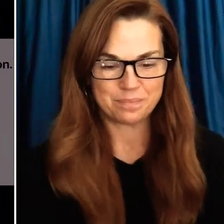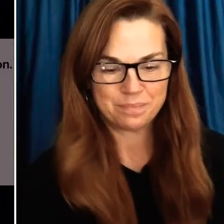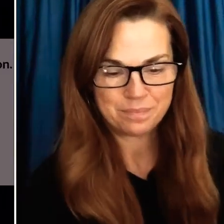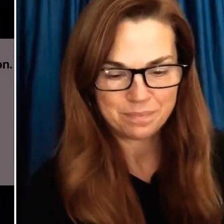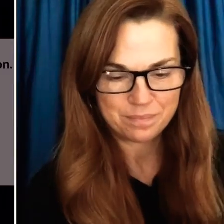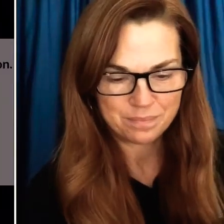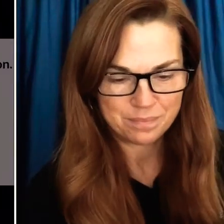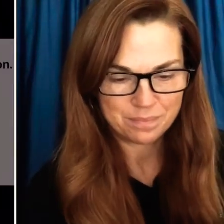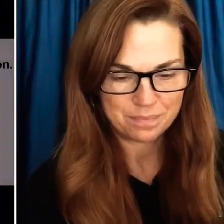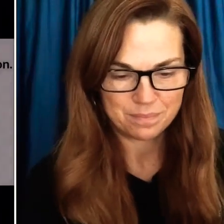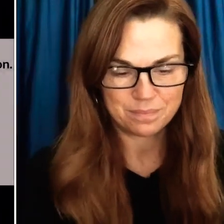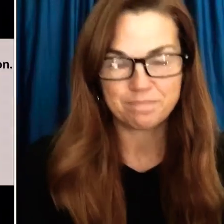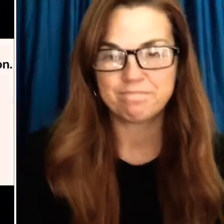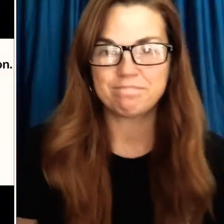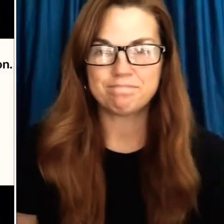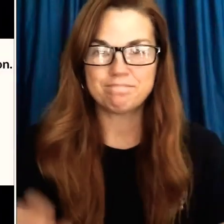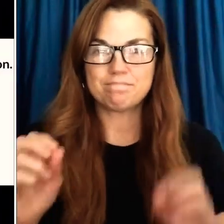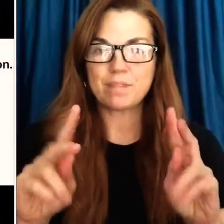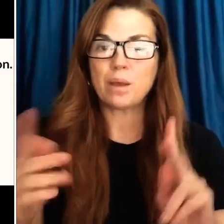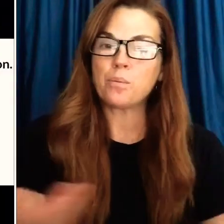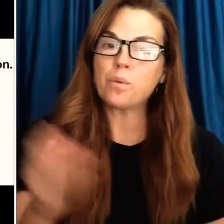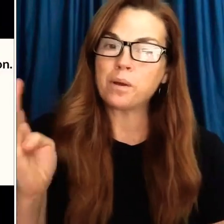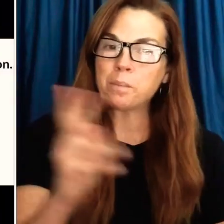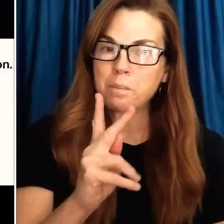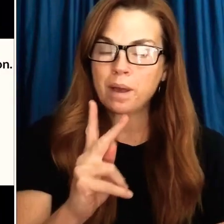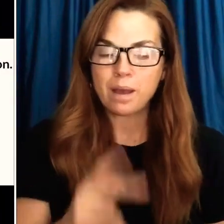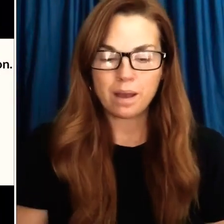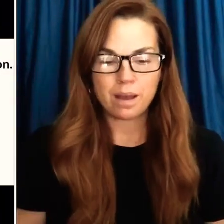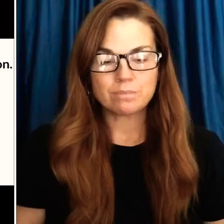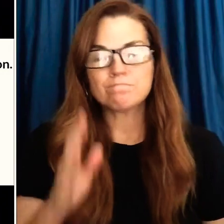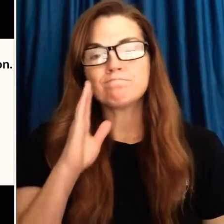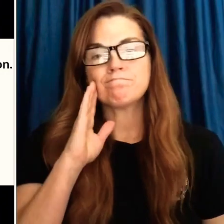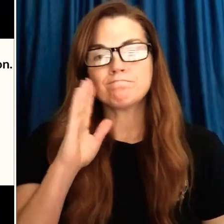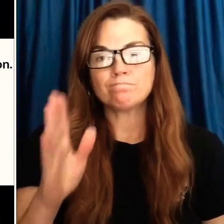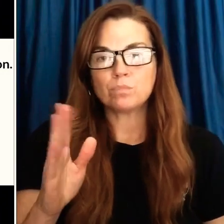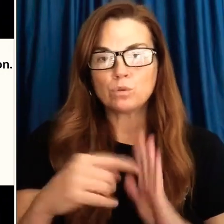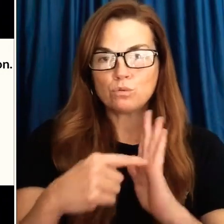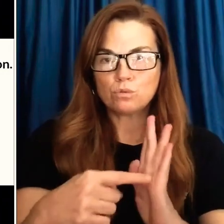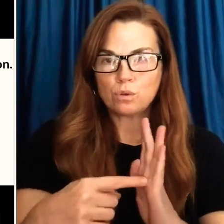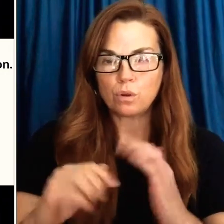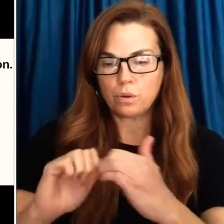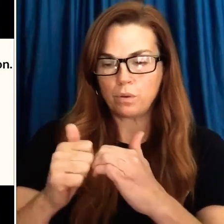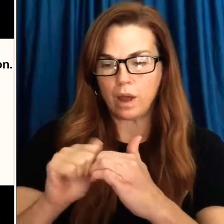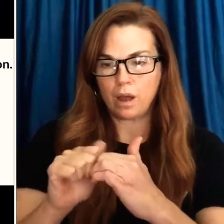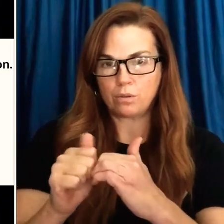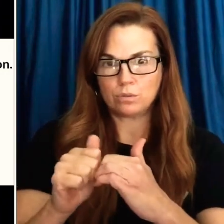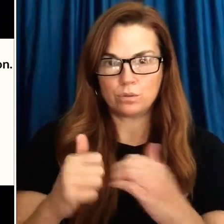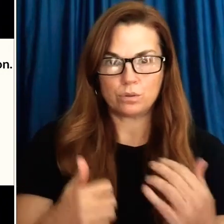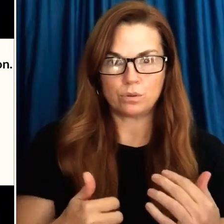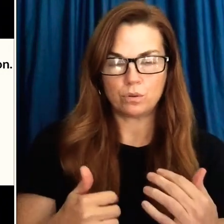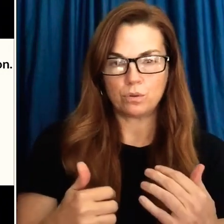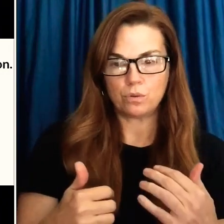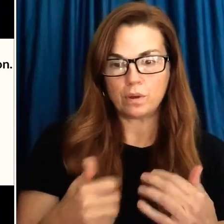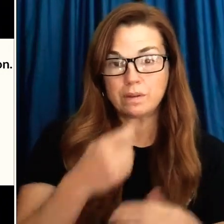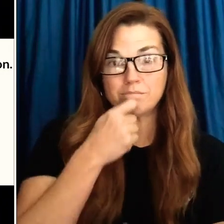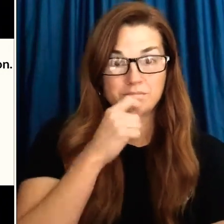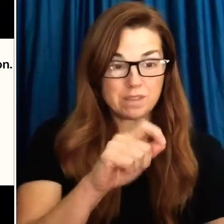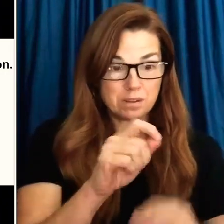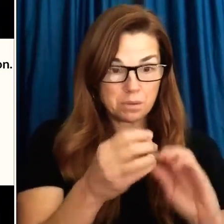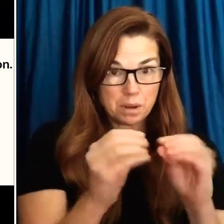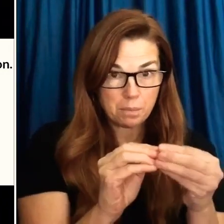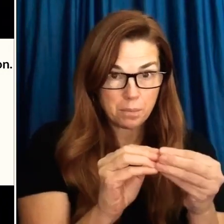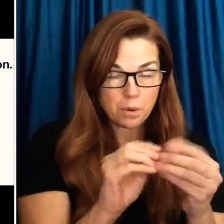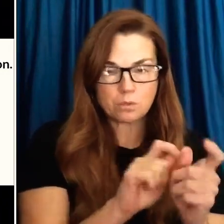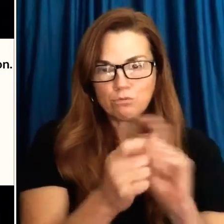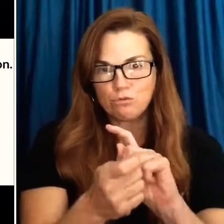Welcome back. For today, we're going to be going over how to turn the decimal into a fraction. So